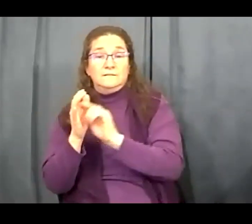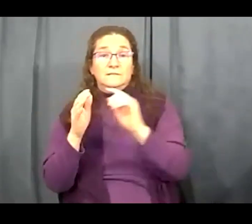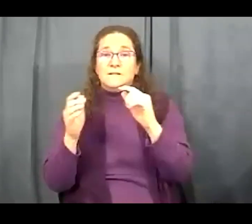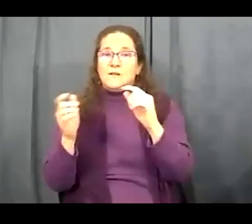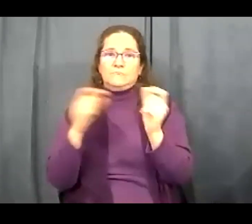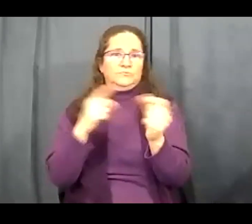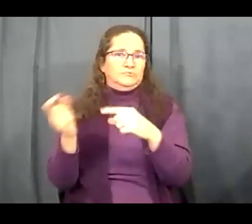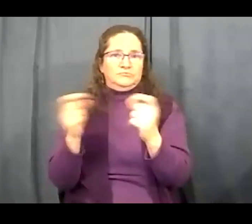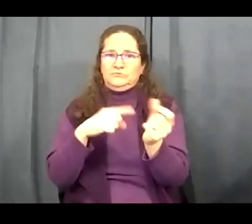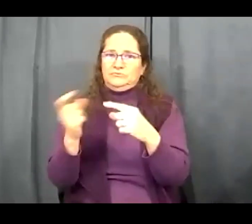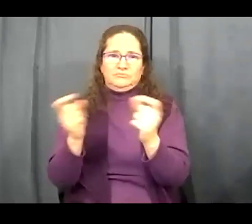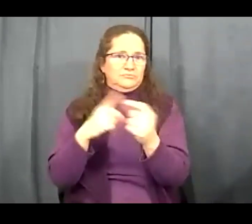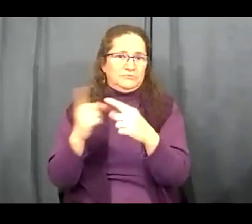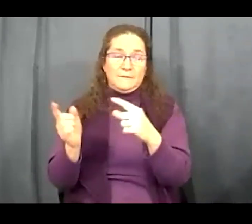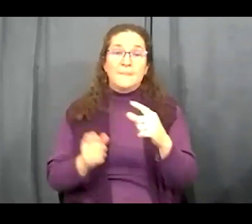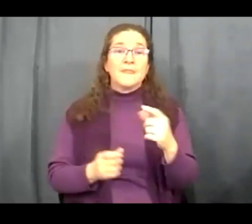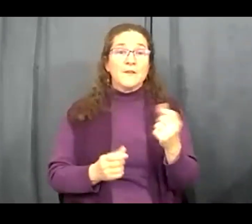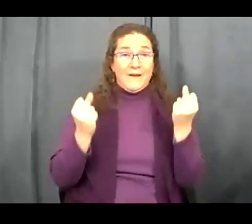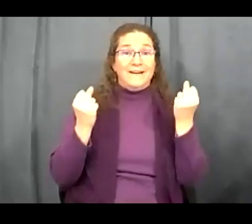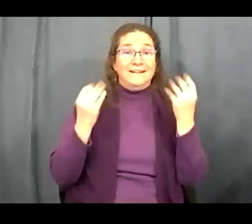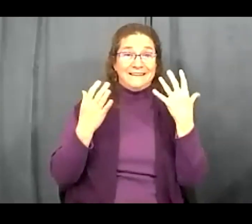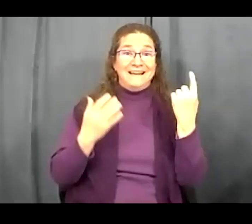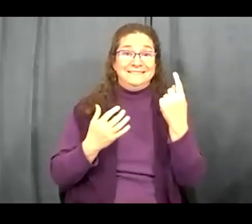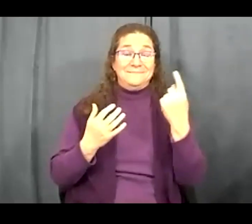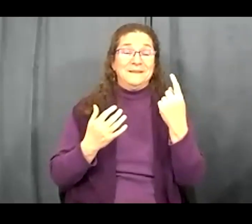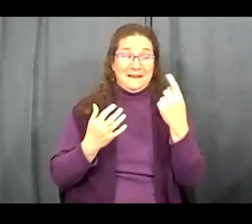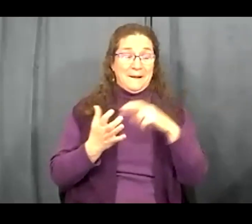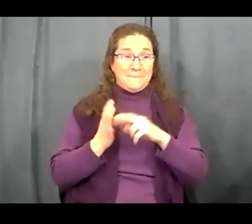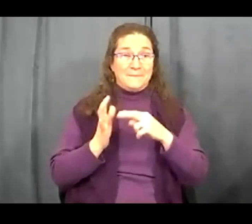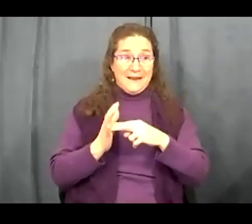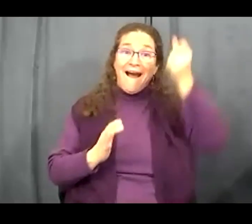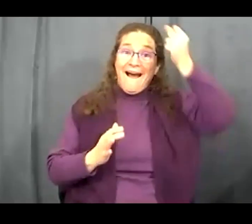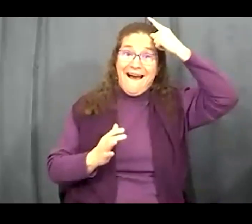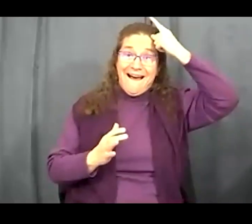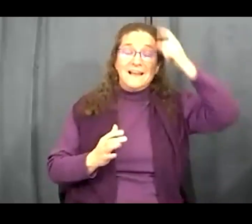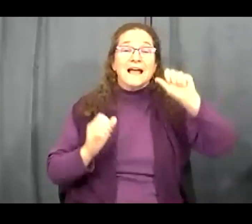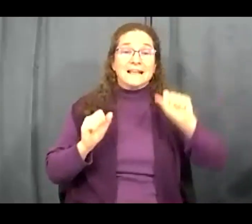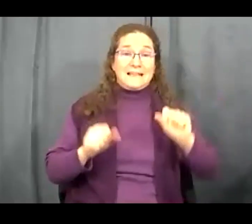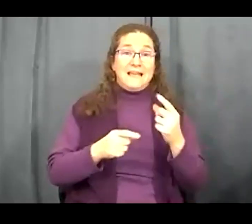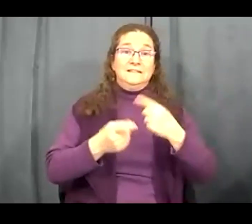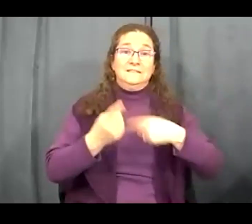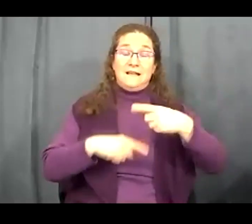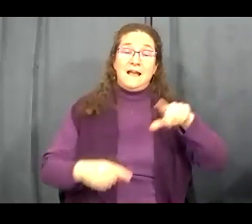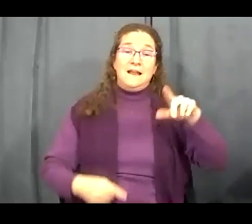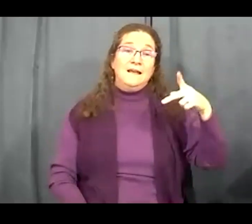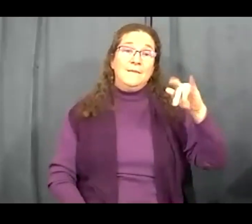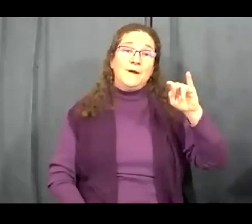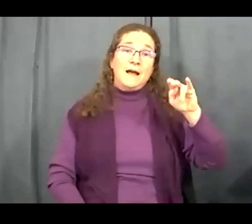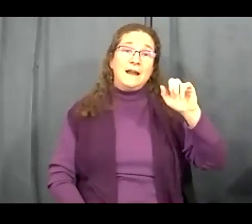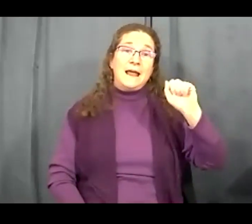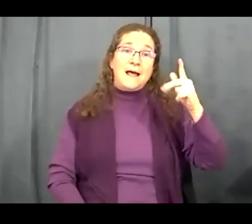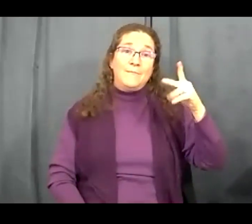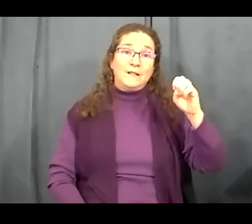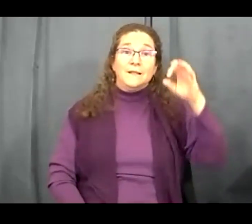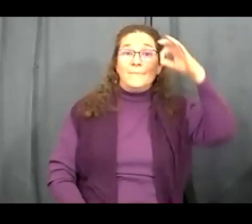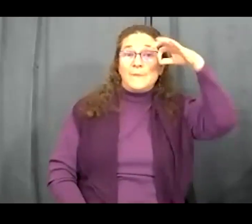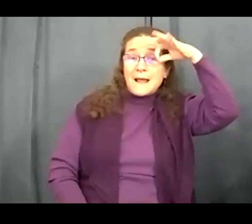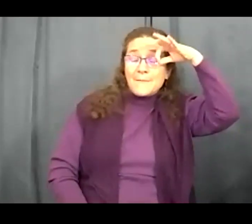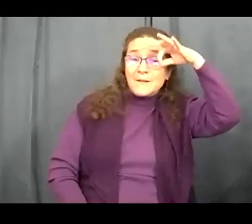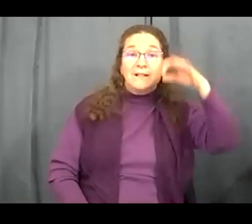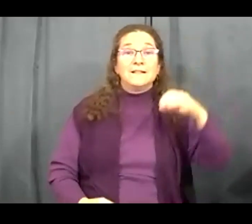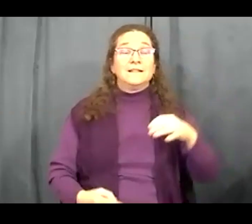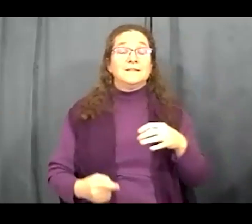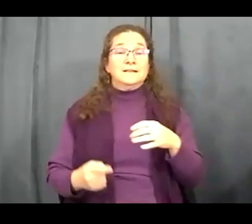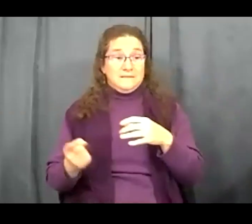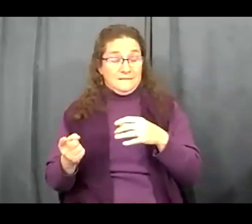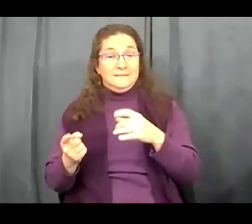Don't assume just because you signed something that the child knows what that means. I could sign pineapple or say pineapple, but until you go back and connect it to, hey, this is a